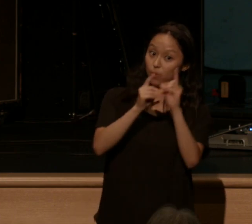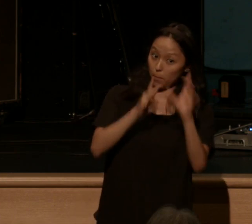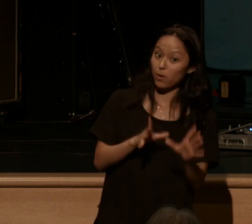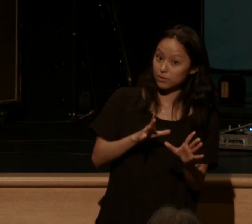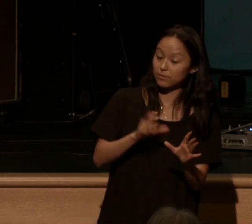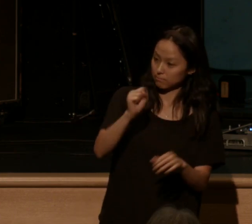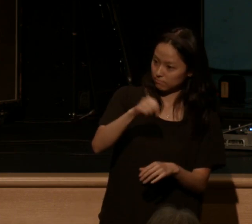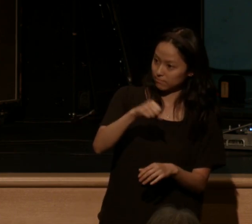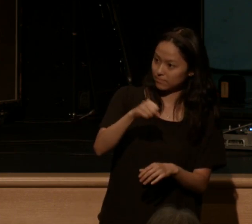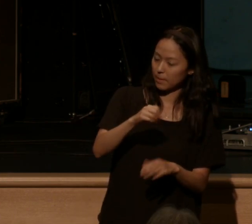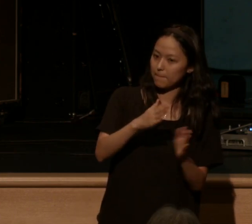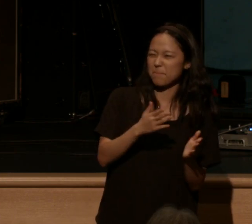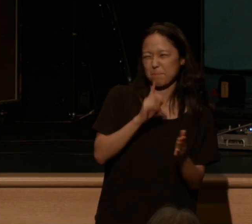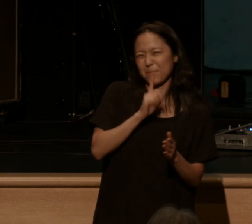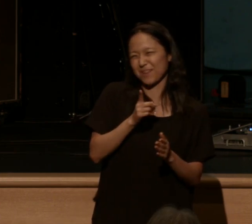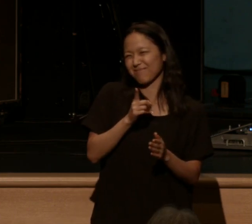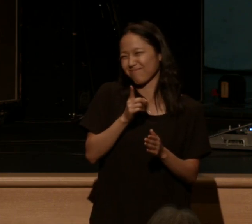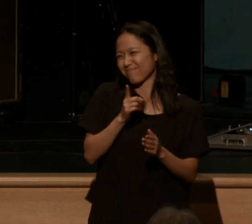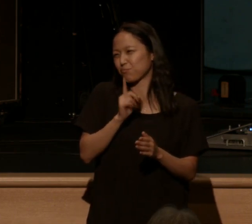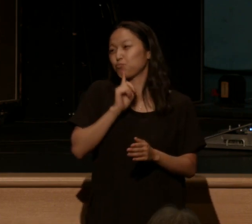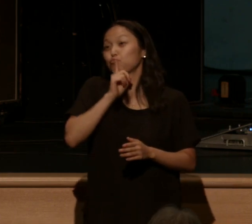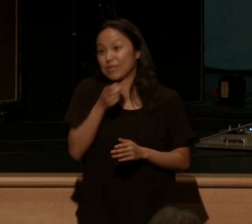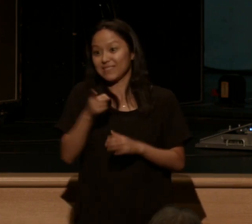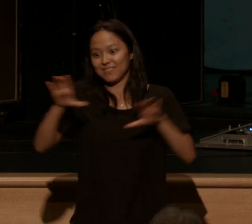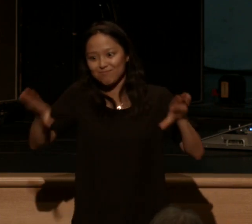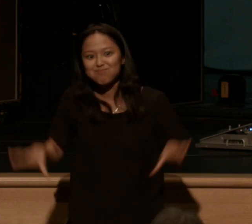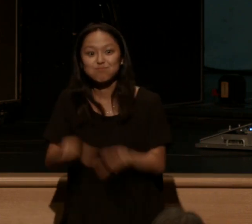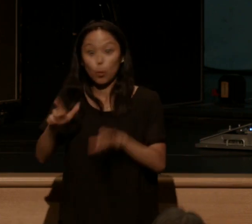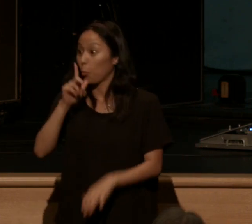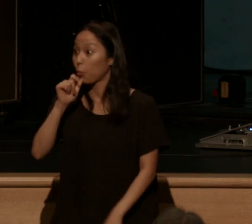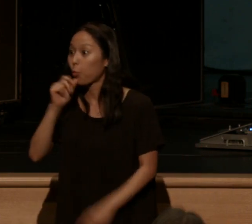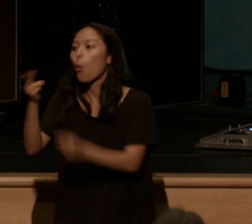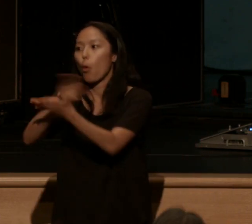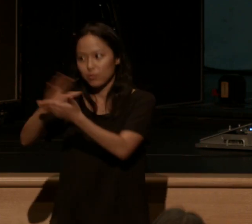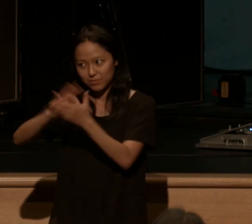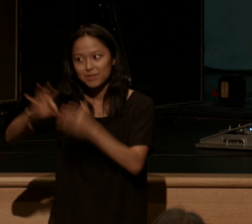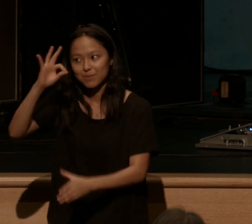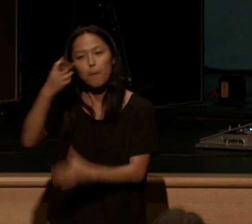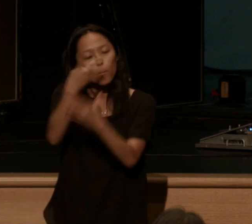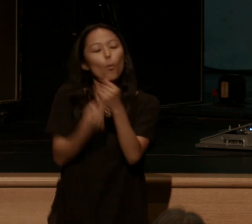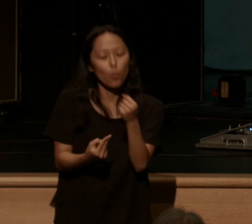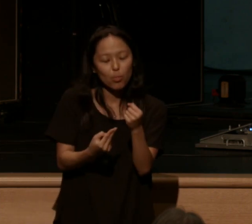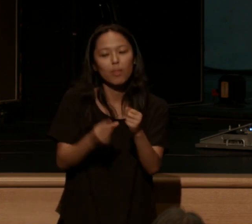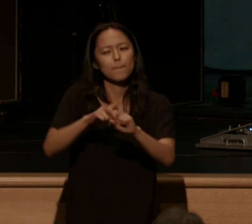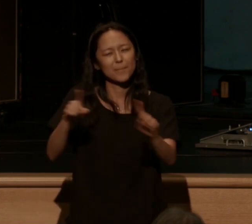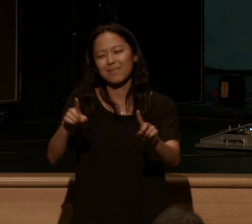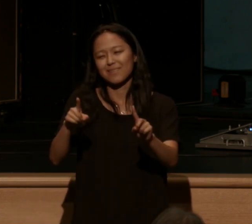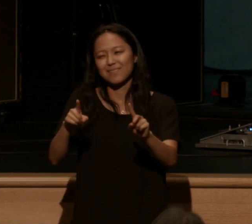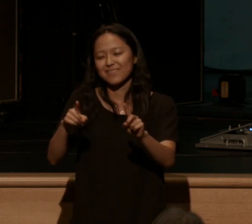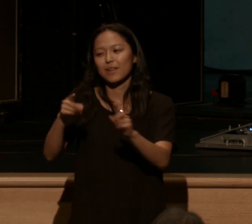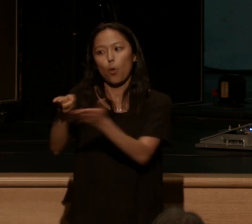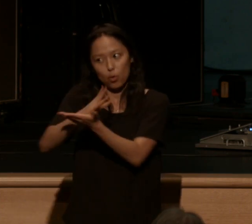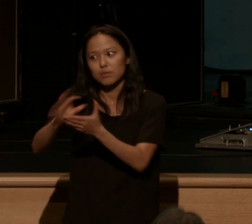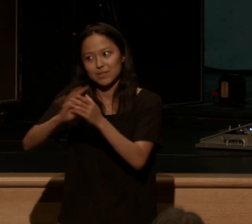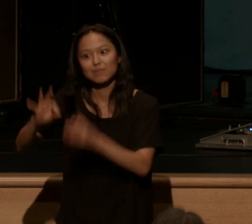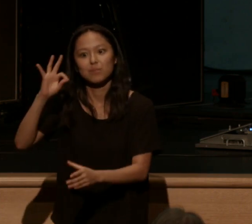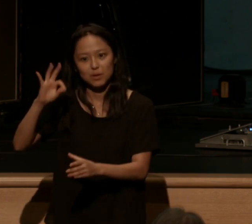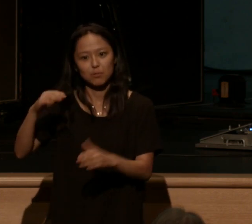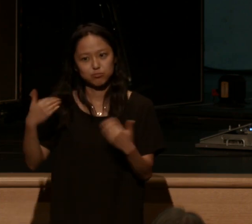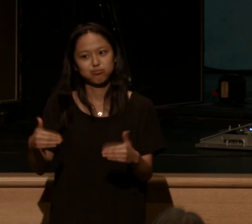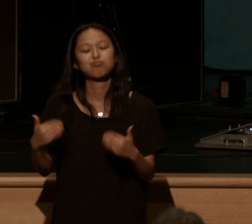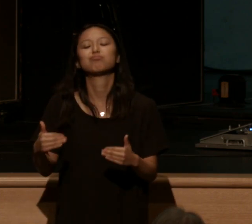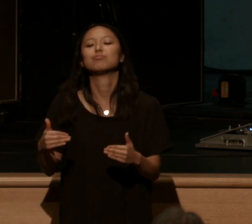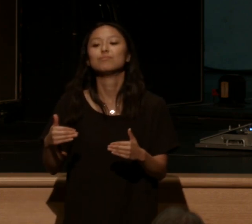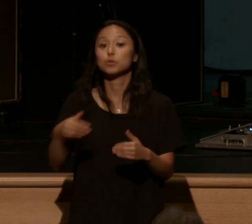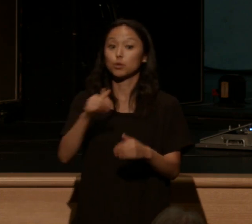Bible here, this is what I've done, okay? But really, it's the Acts of the Holy Spirit, or it's at least both, I mean, you can't have one without the other. So